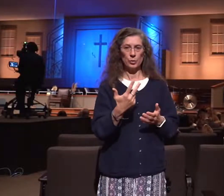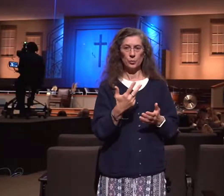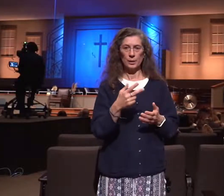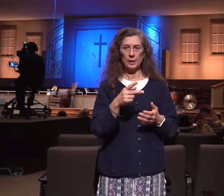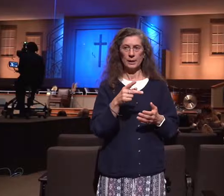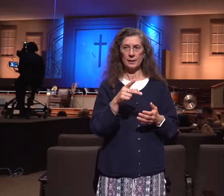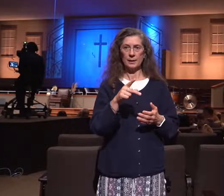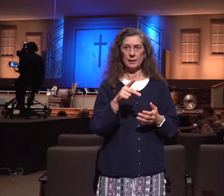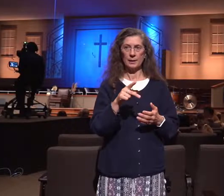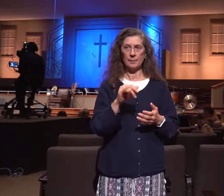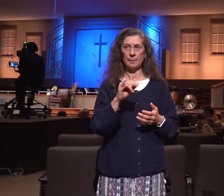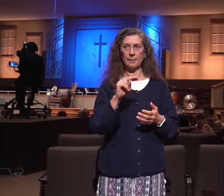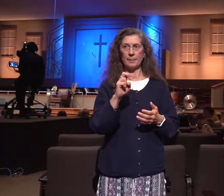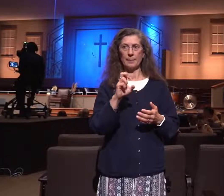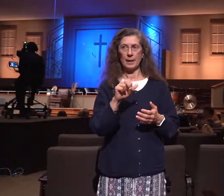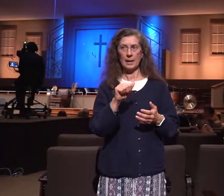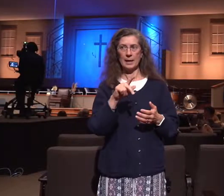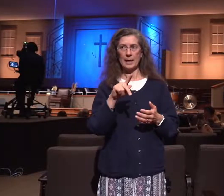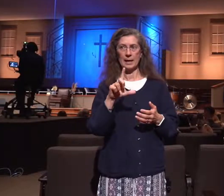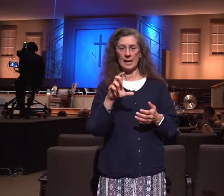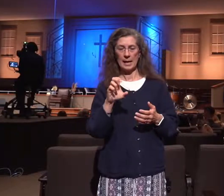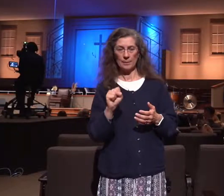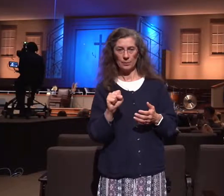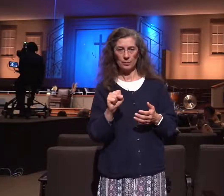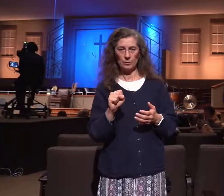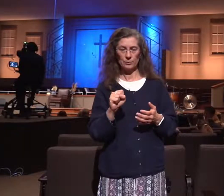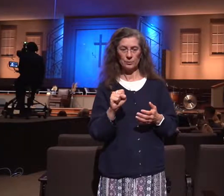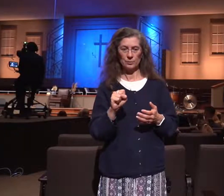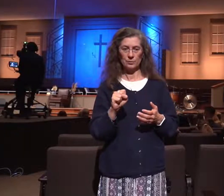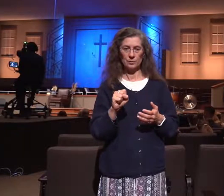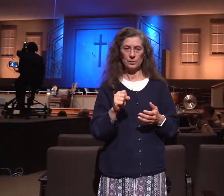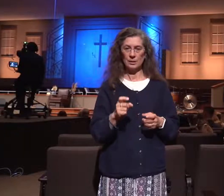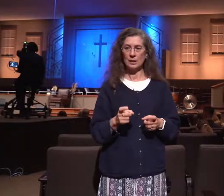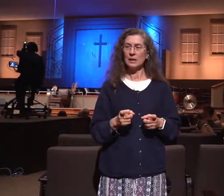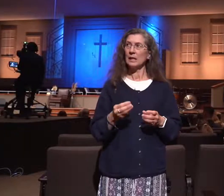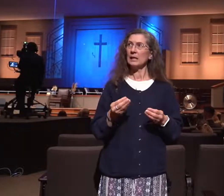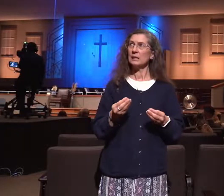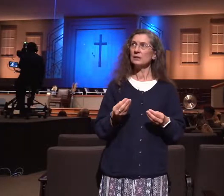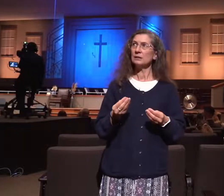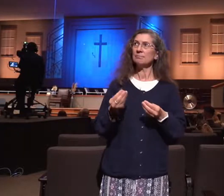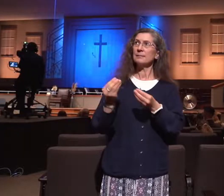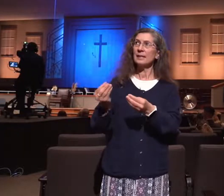and saying, teacher, I don't have any money,